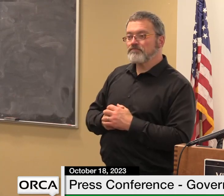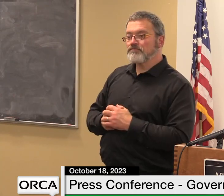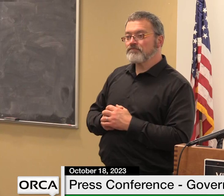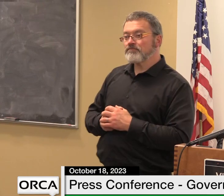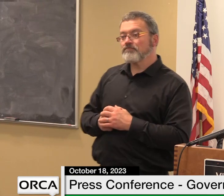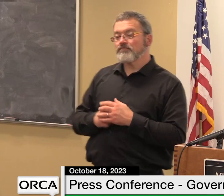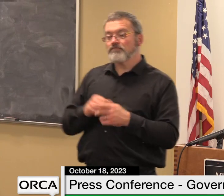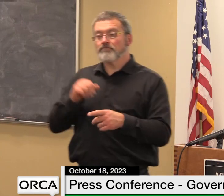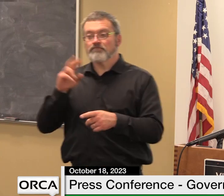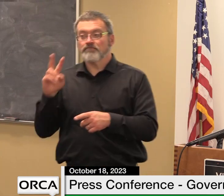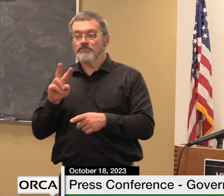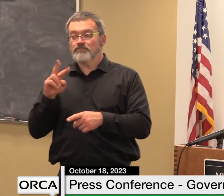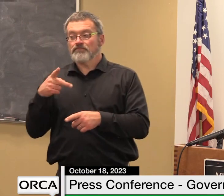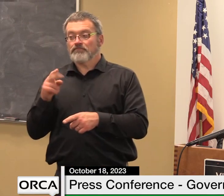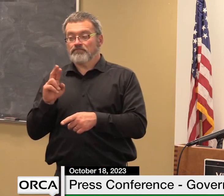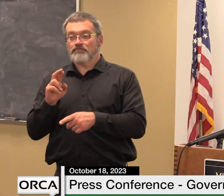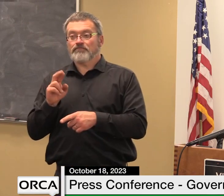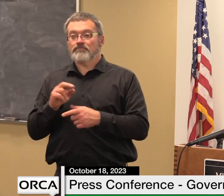Willie, you said, I think